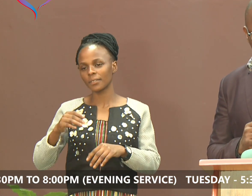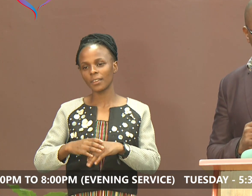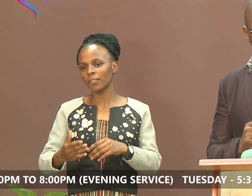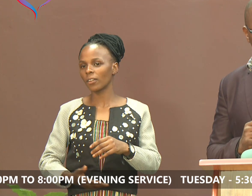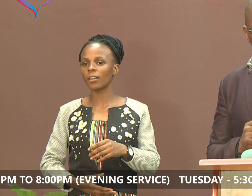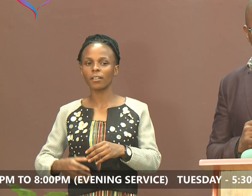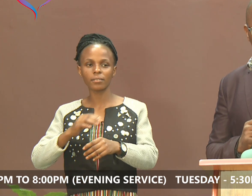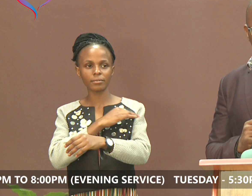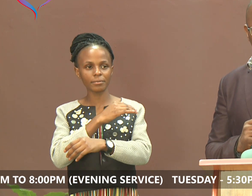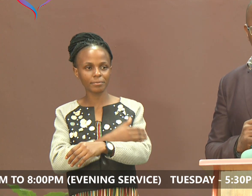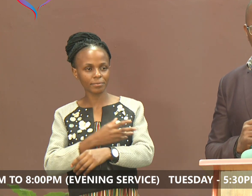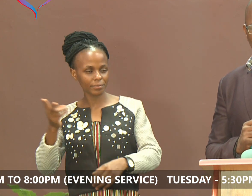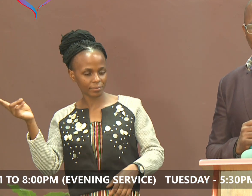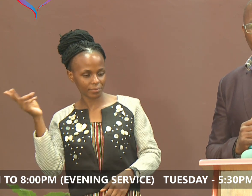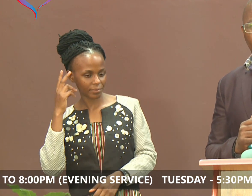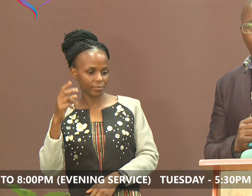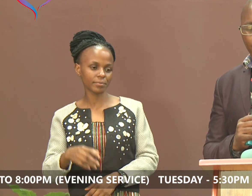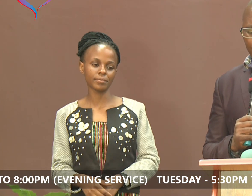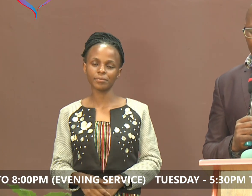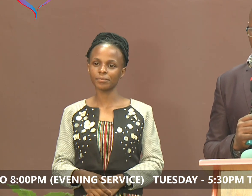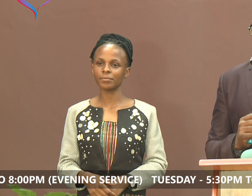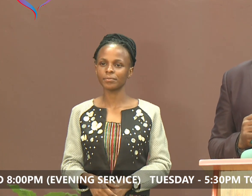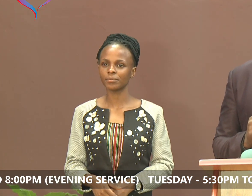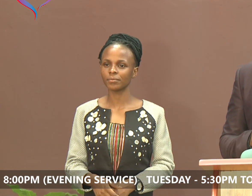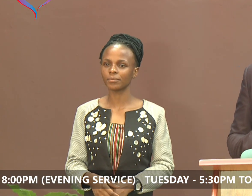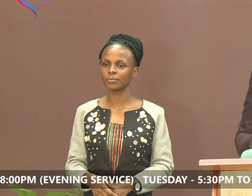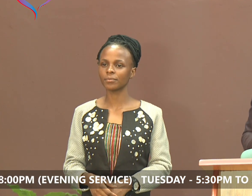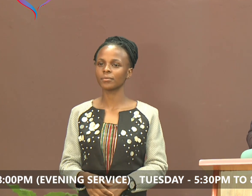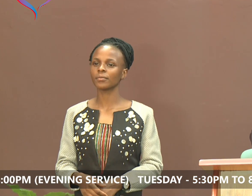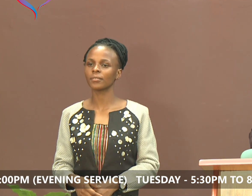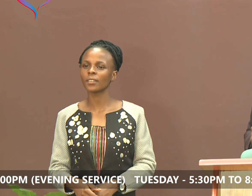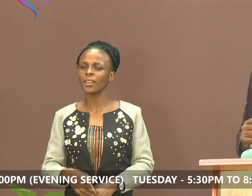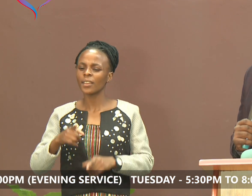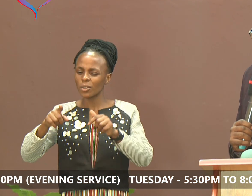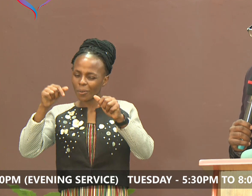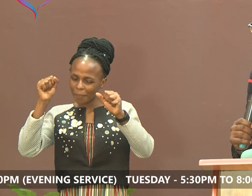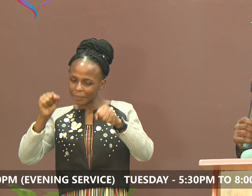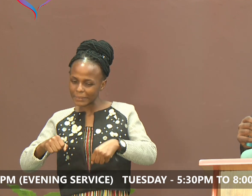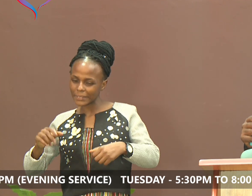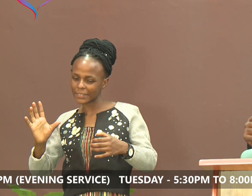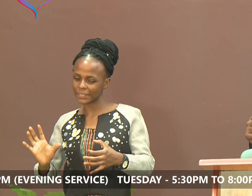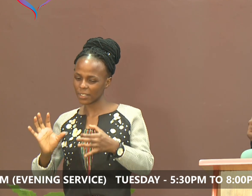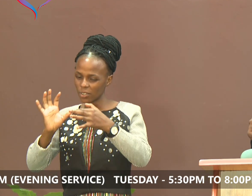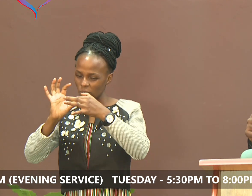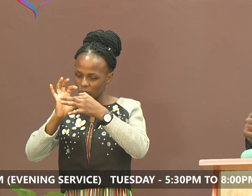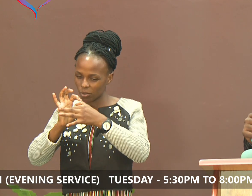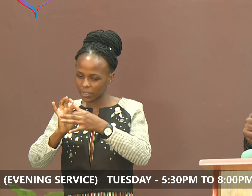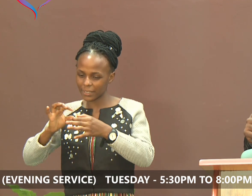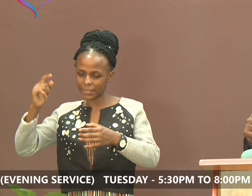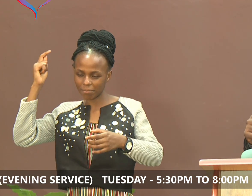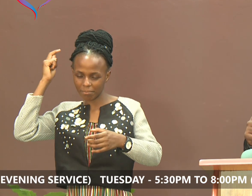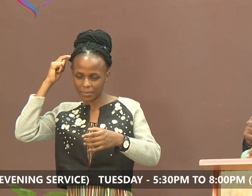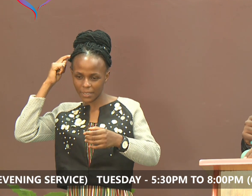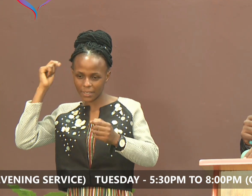pasa, yonone sebi, yenje vinji mukesi, binoweviti. It involves psychological connection to the speaker. Cheta